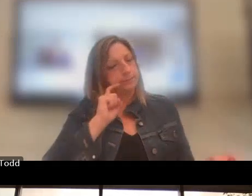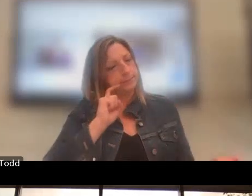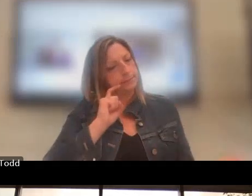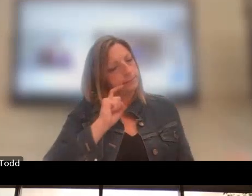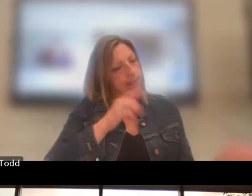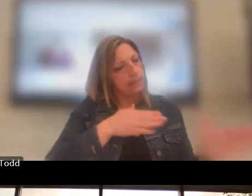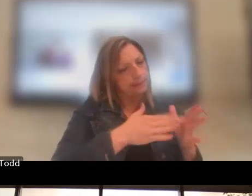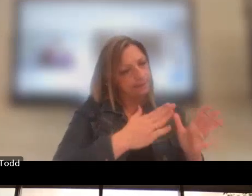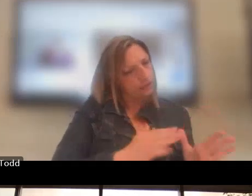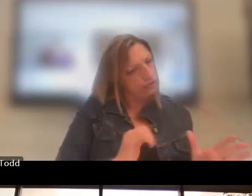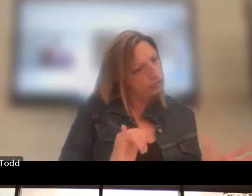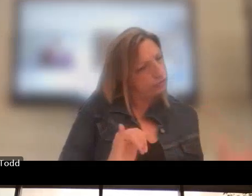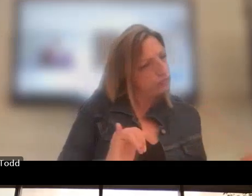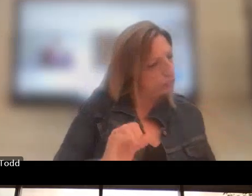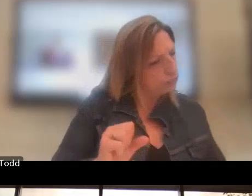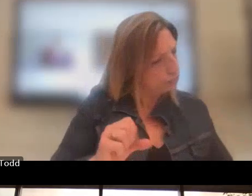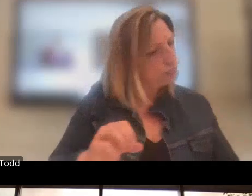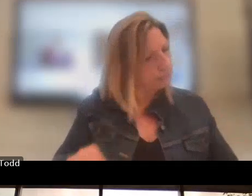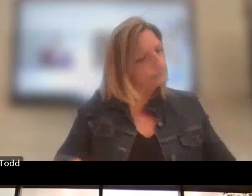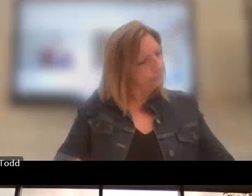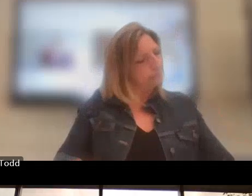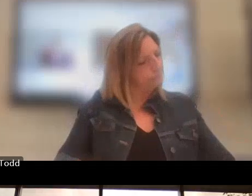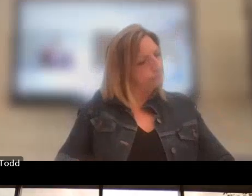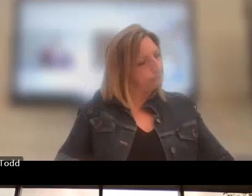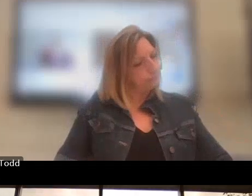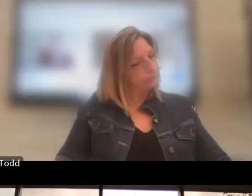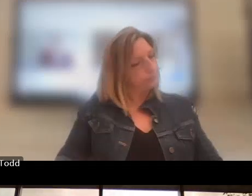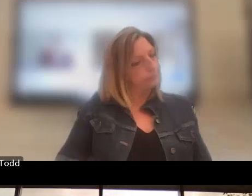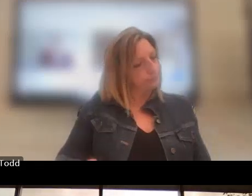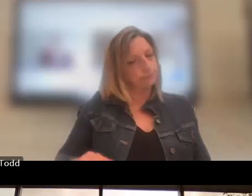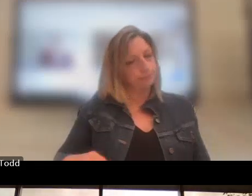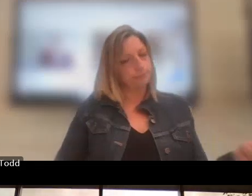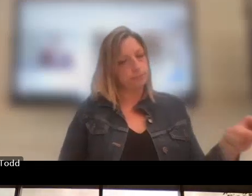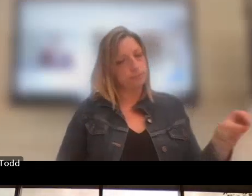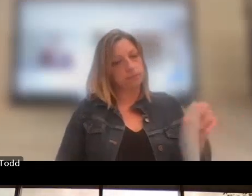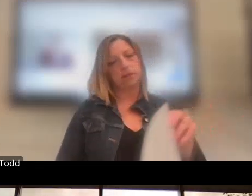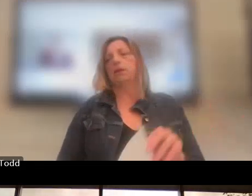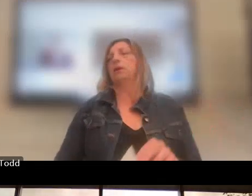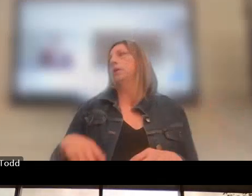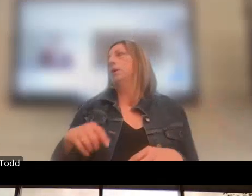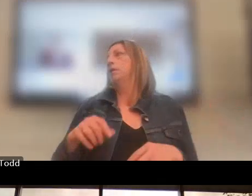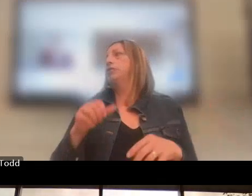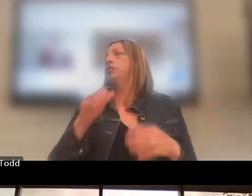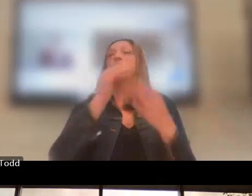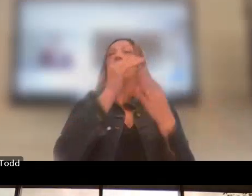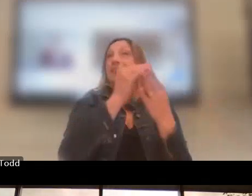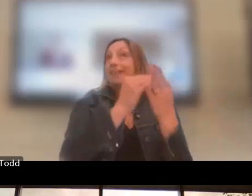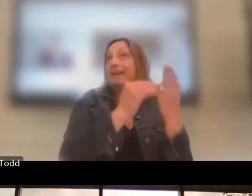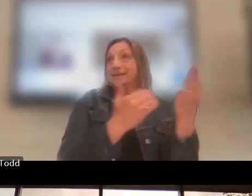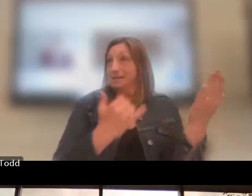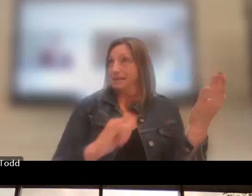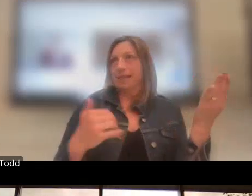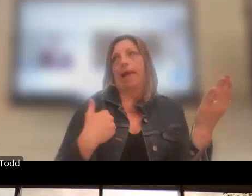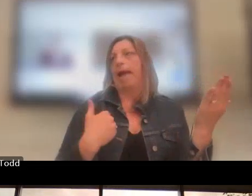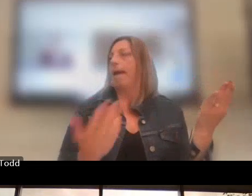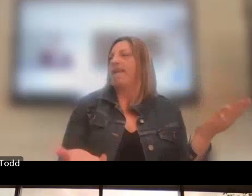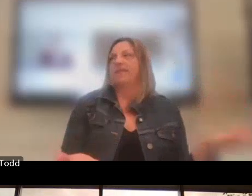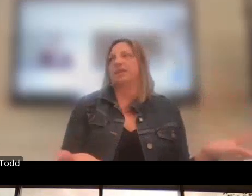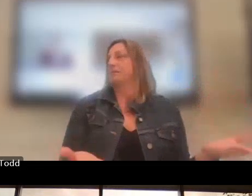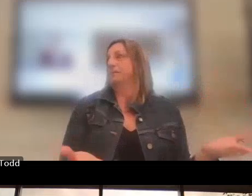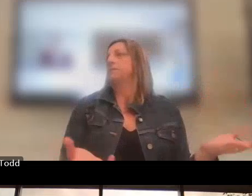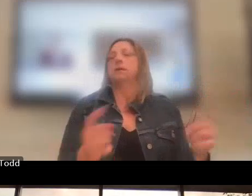for a year, I think is what it says, a sex offender, under that section, I think it's addressing that.